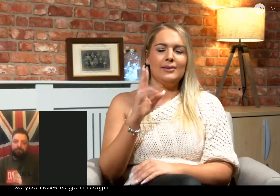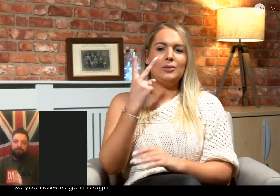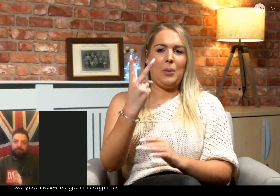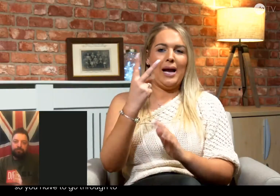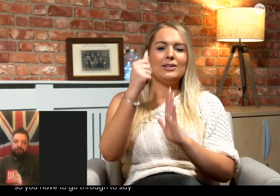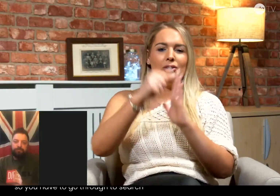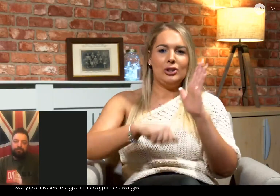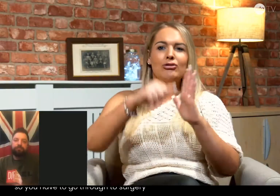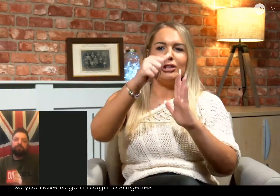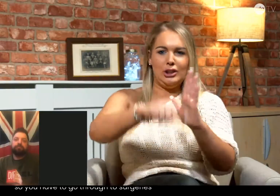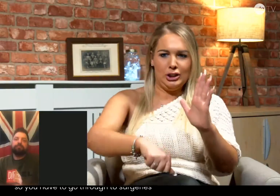one.